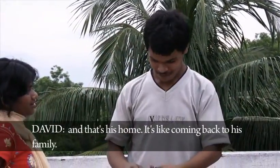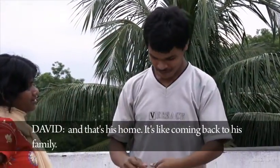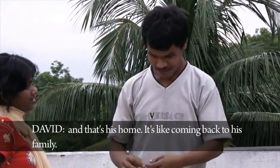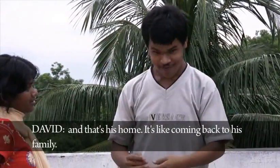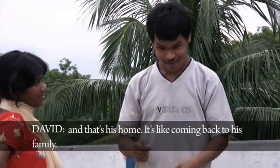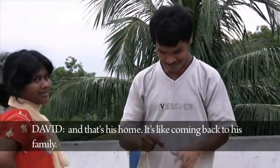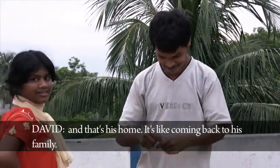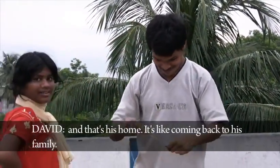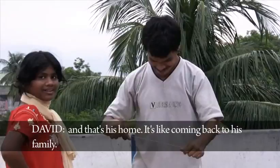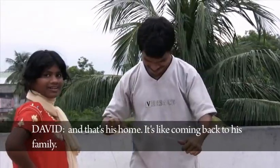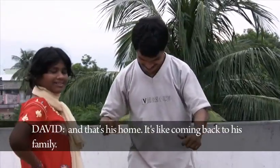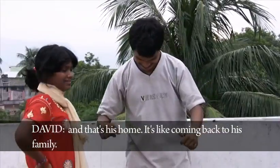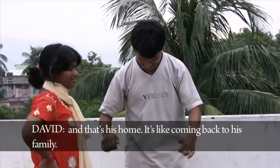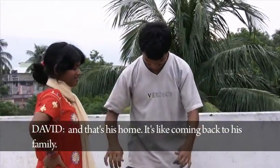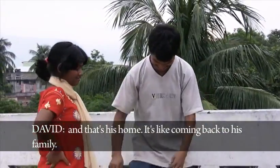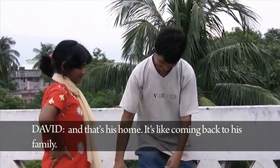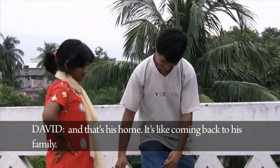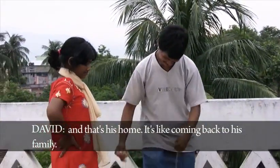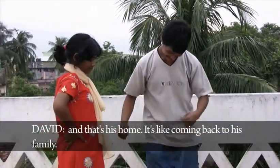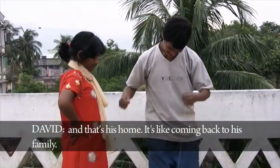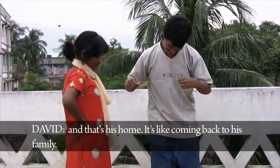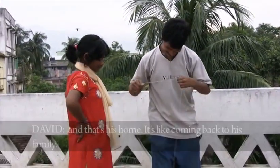and that's his home. It's like coming back to his family.